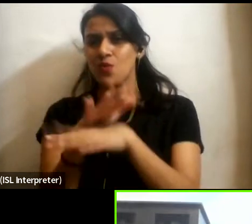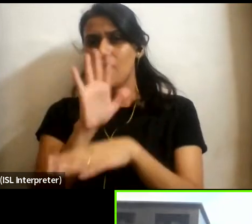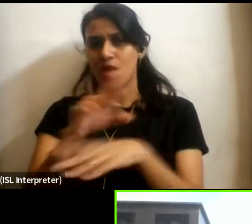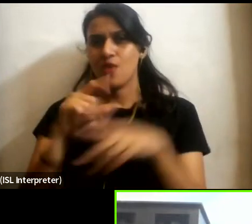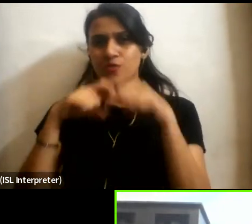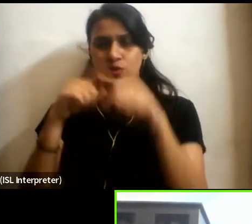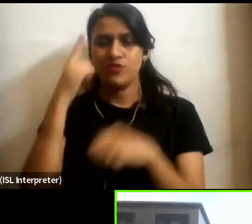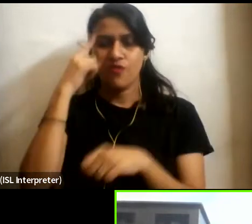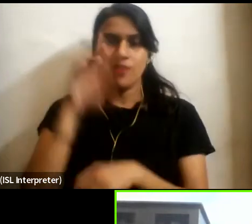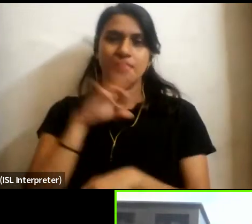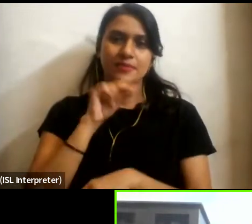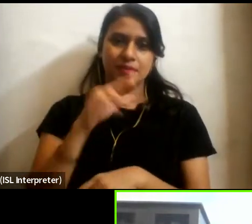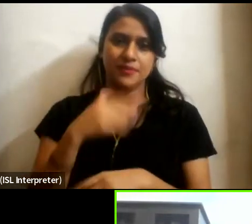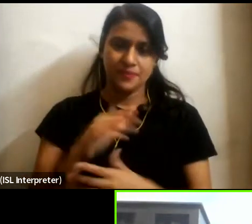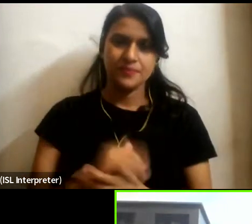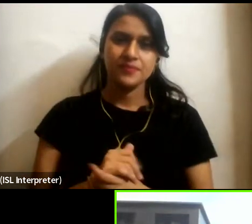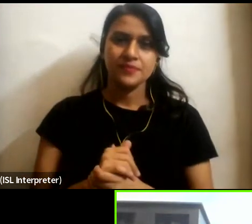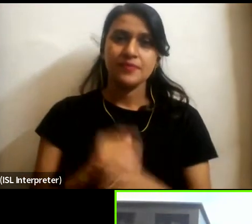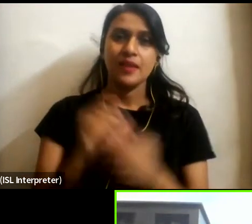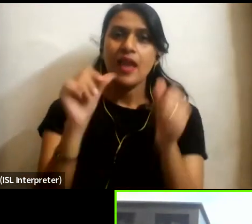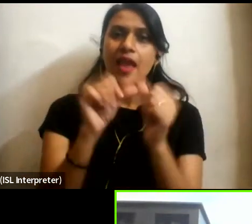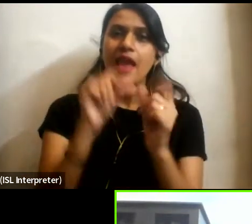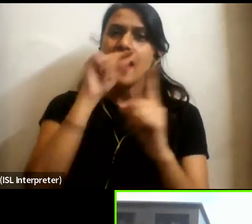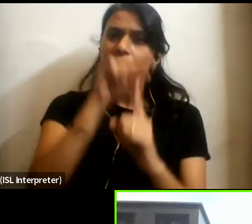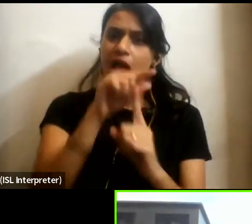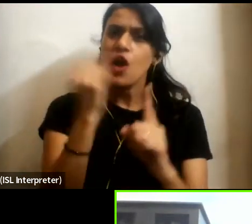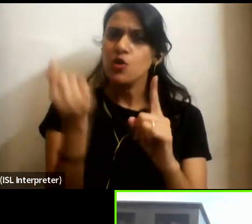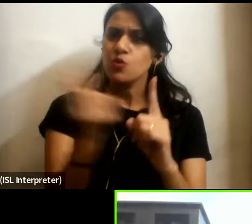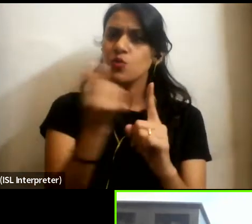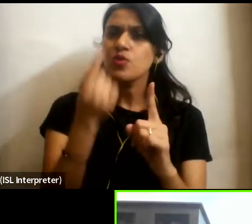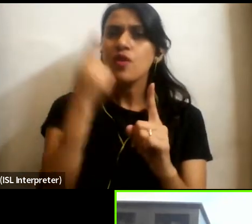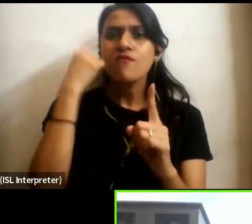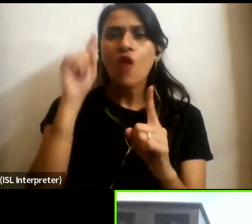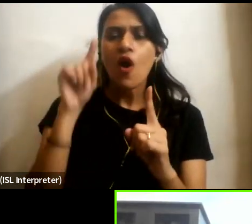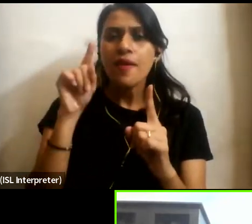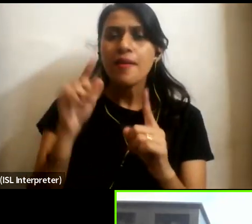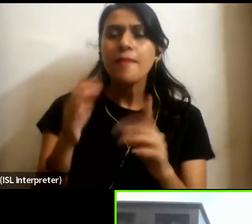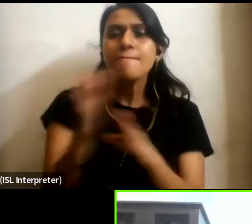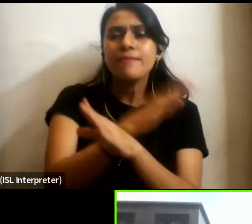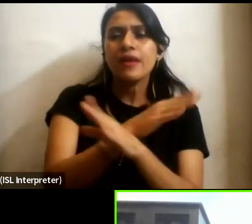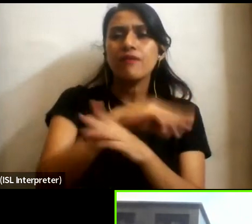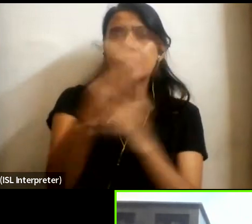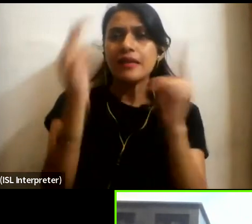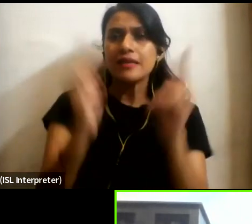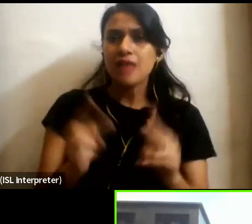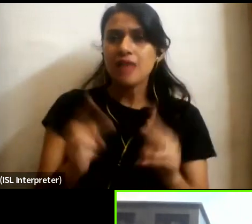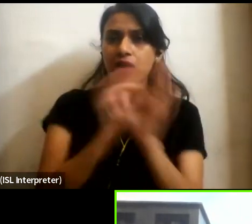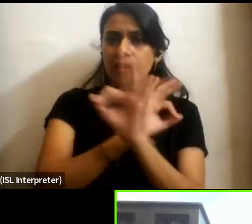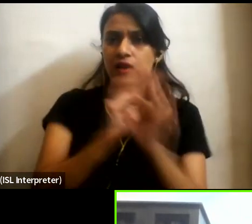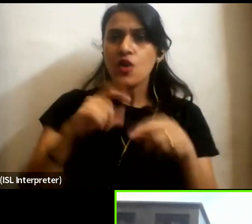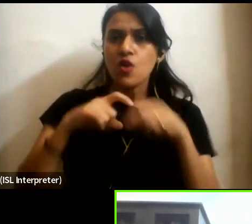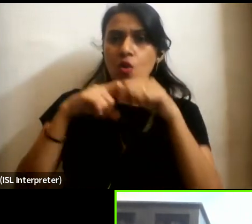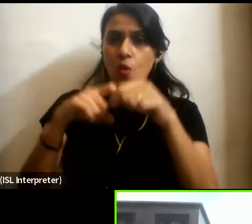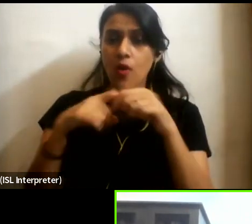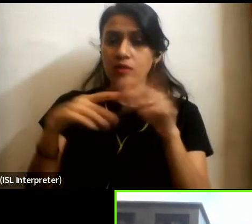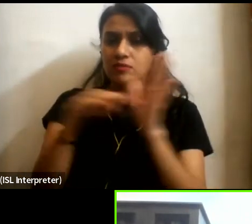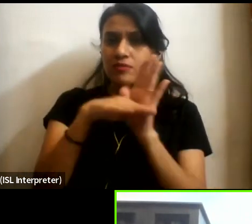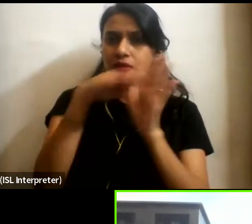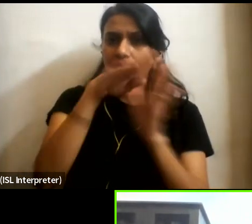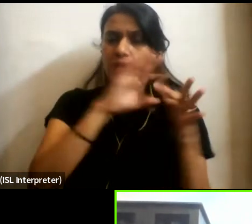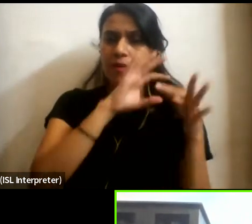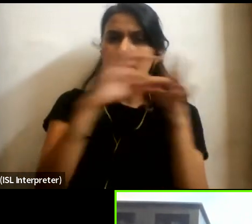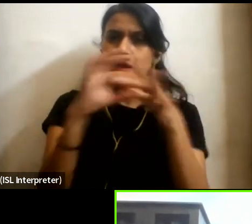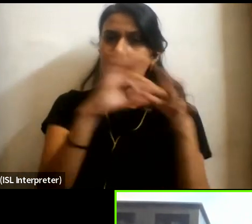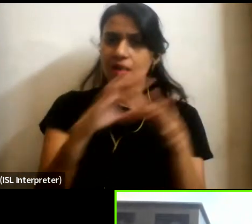out for you. Can AI be used with some pre-designed format for issues raised and decided at each level, including at